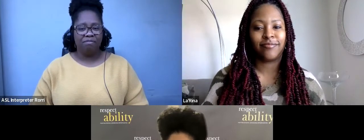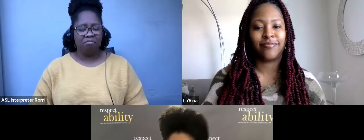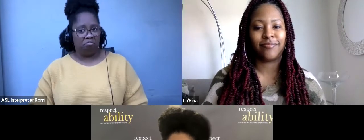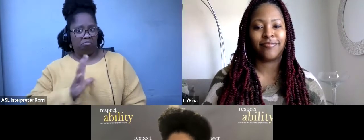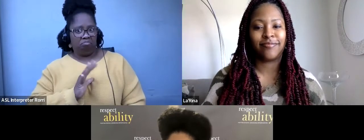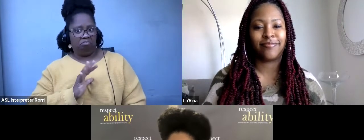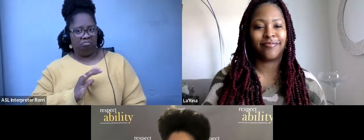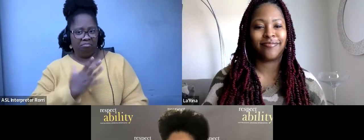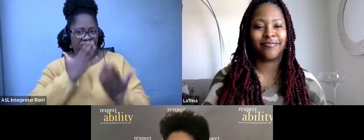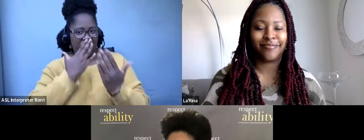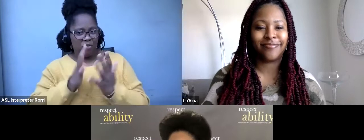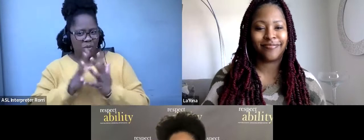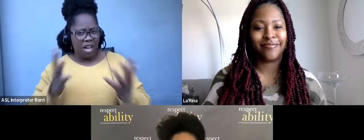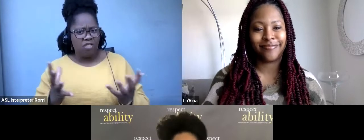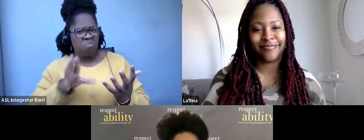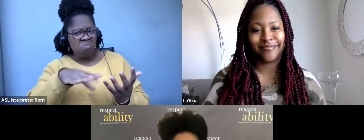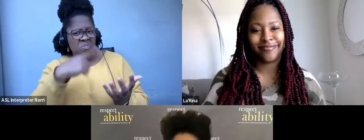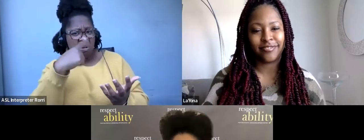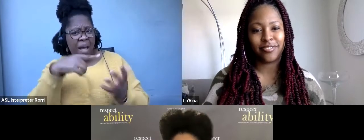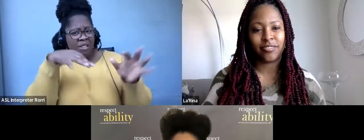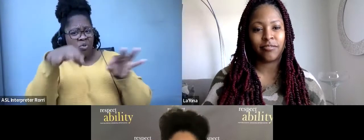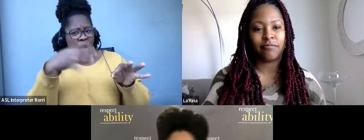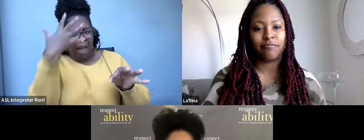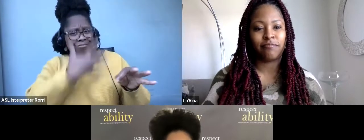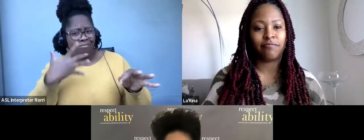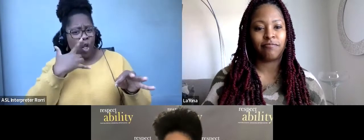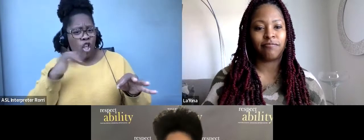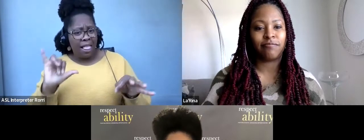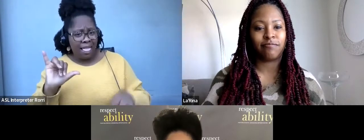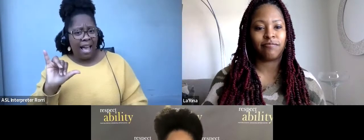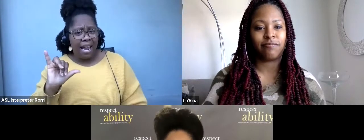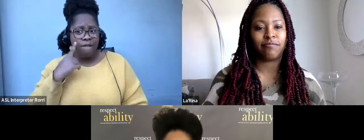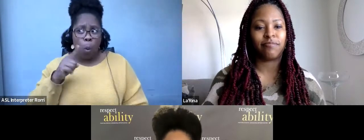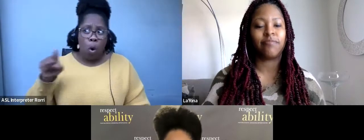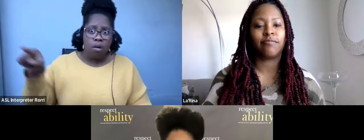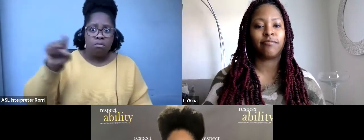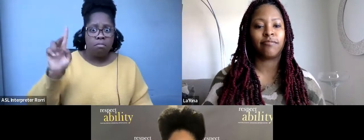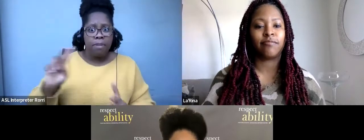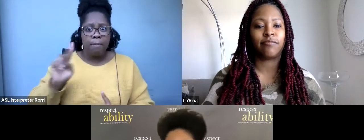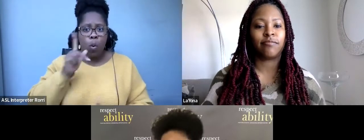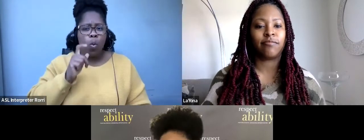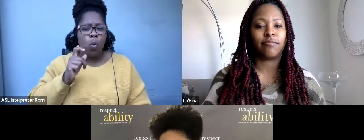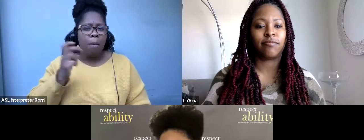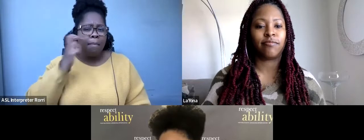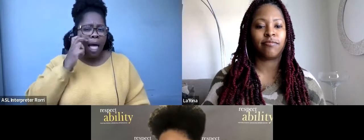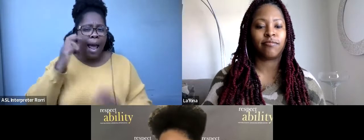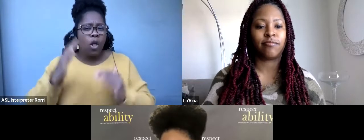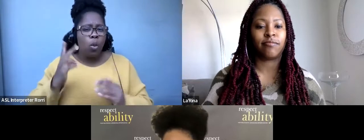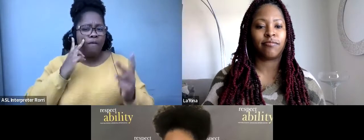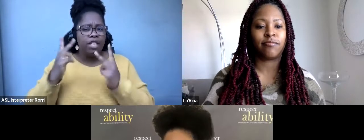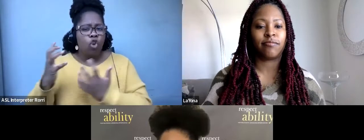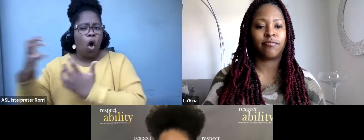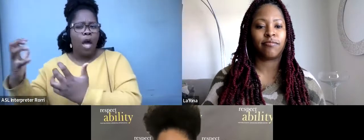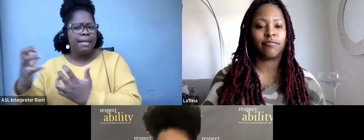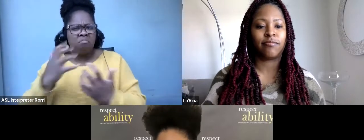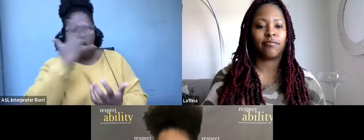Nice. Thank you so much. Would you mind describing yourself for us, for anyone that's blind or low vision audience?